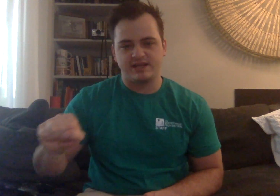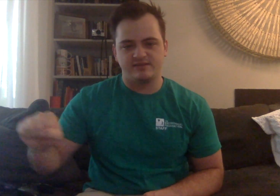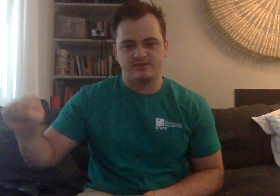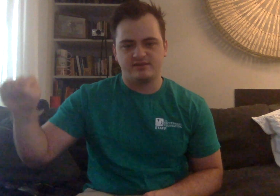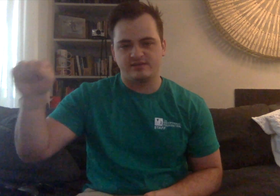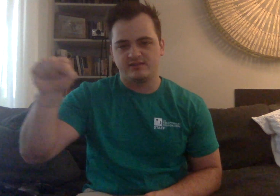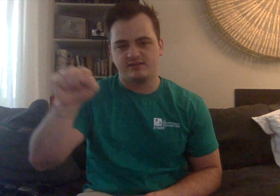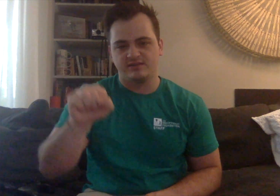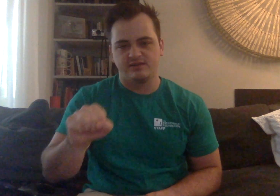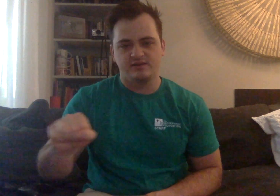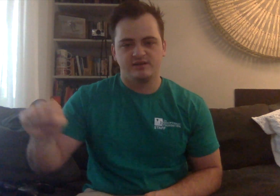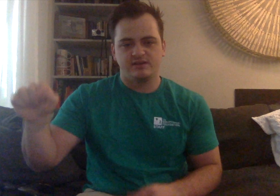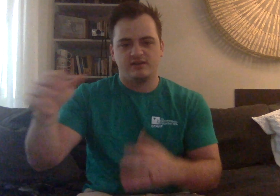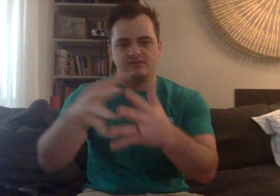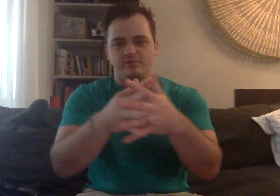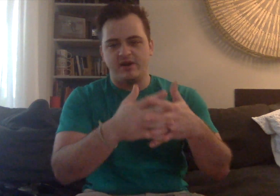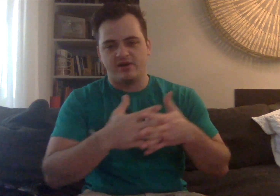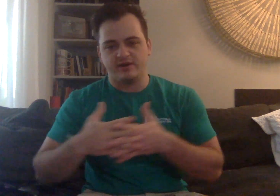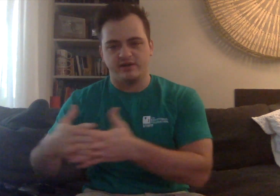States of America.